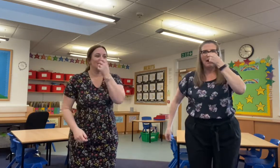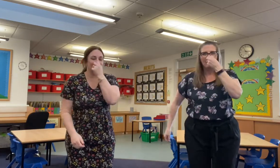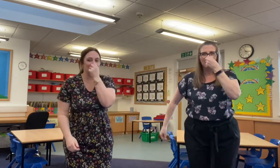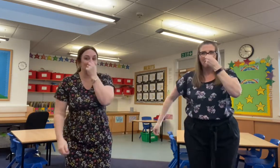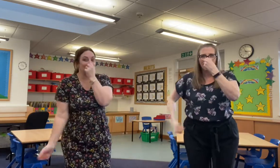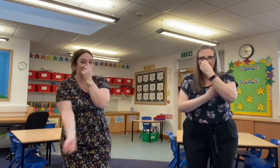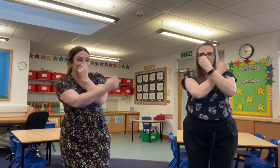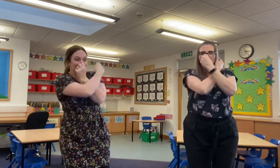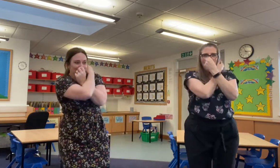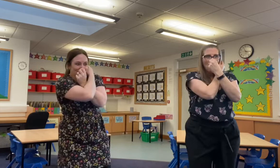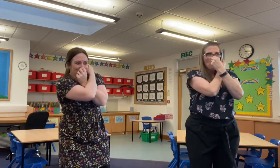waddleyatcha,